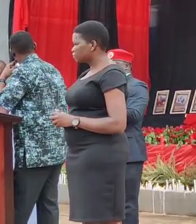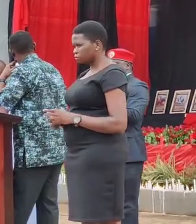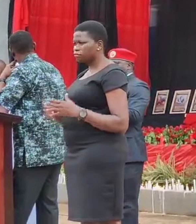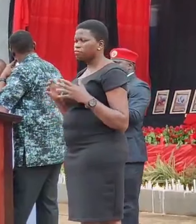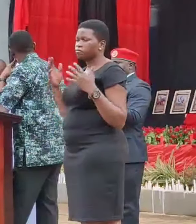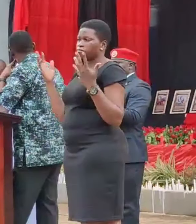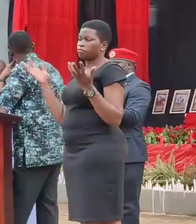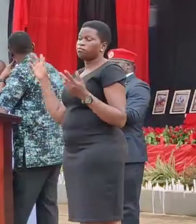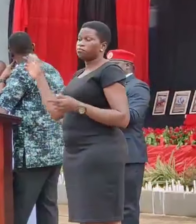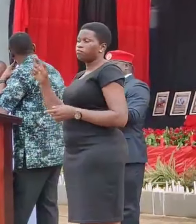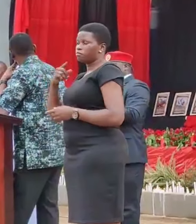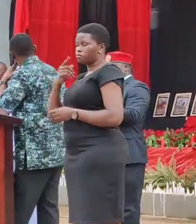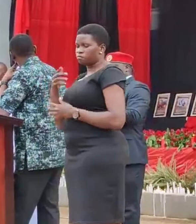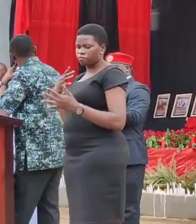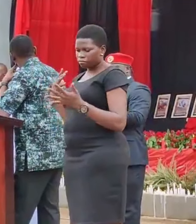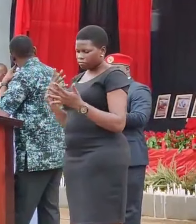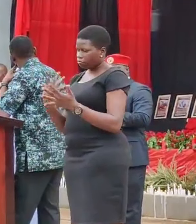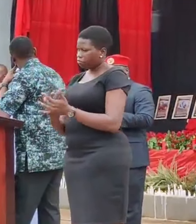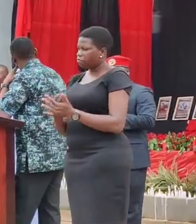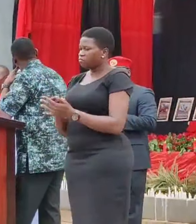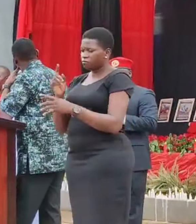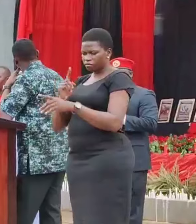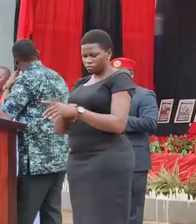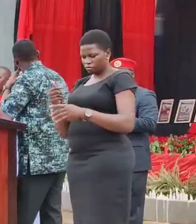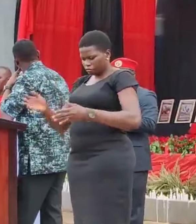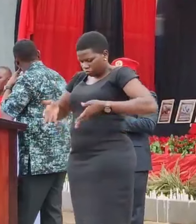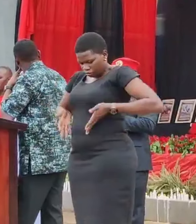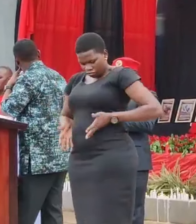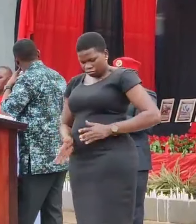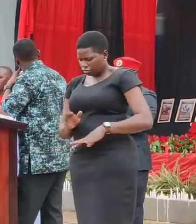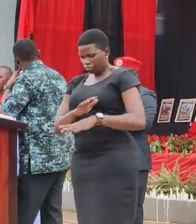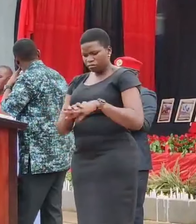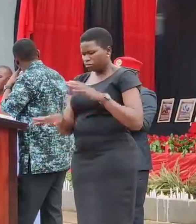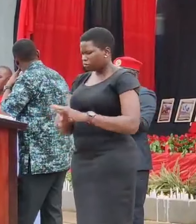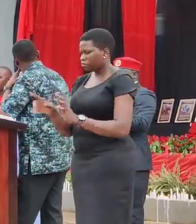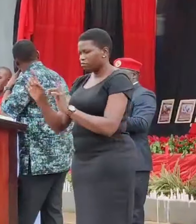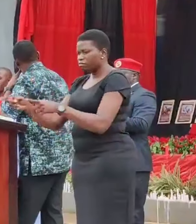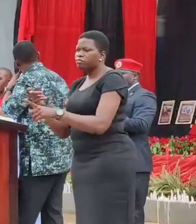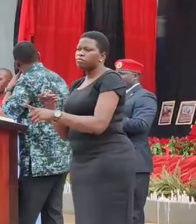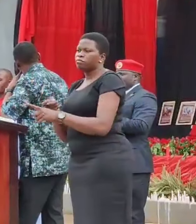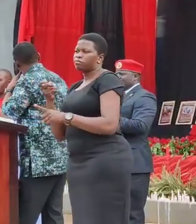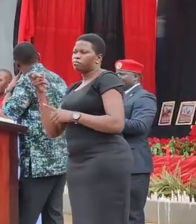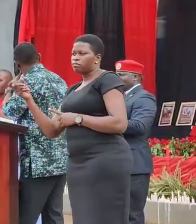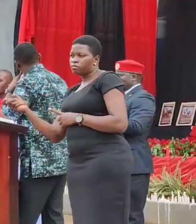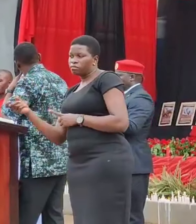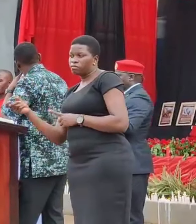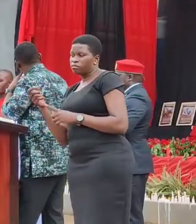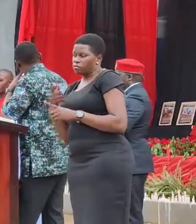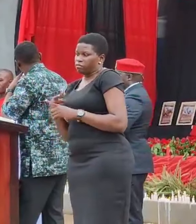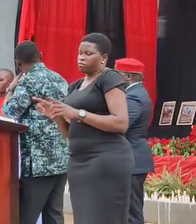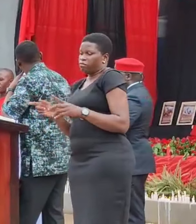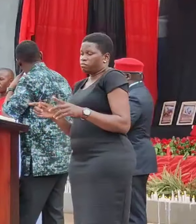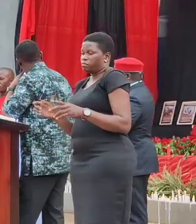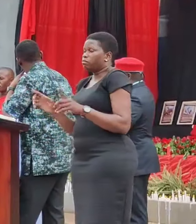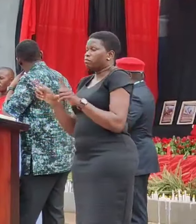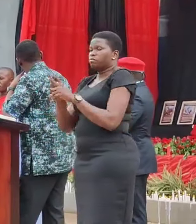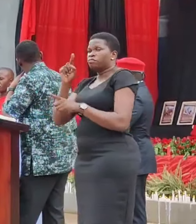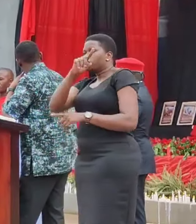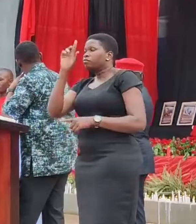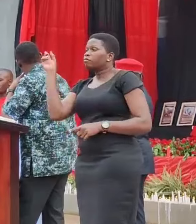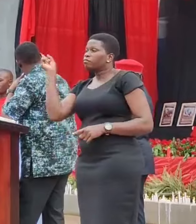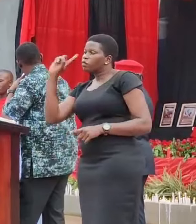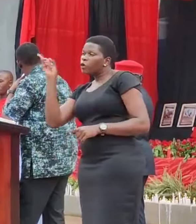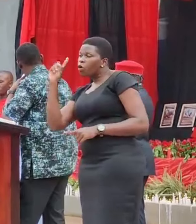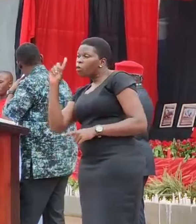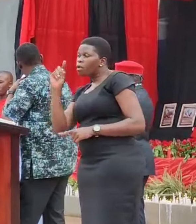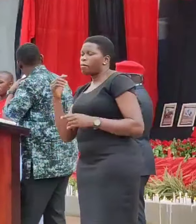She said that ever since she was born, she had never reached Kampala, but also in Nairobi, she thanks